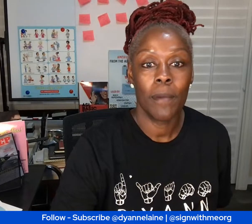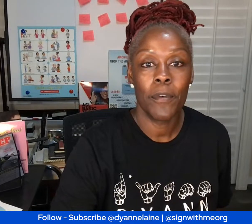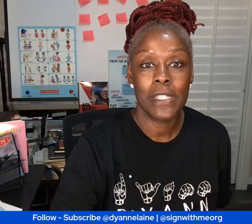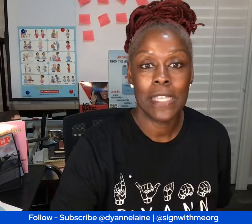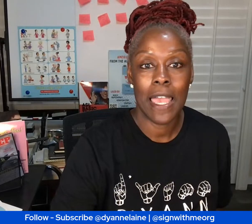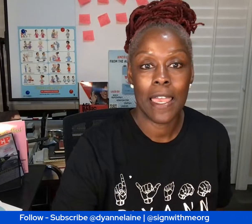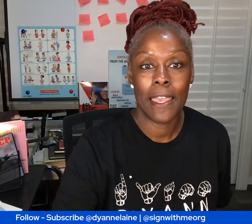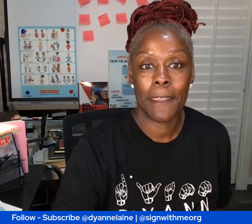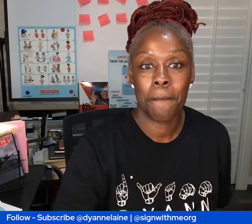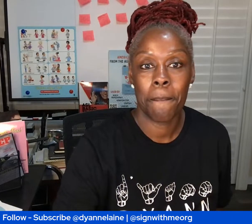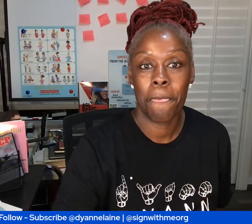more time.